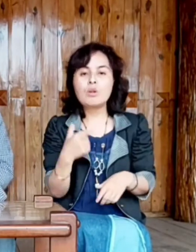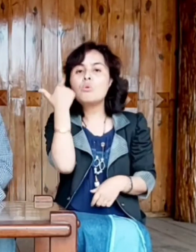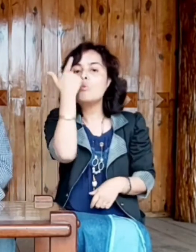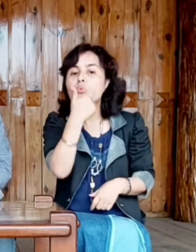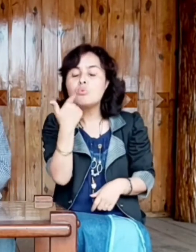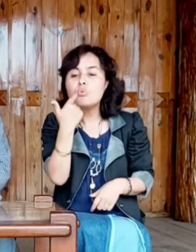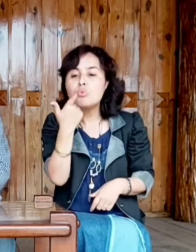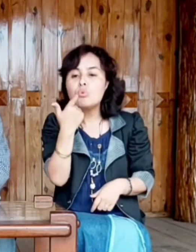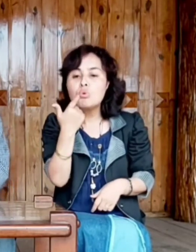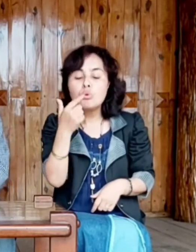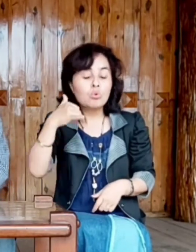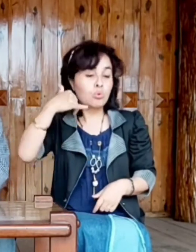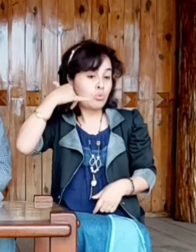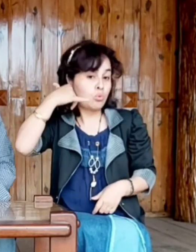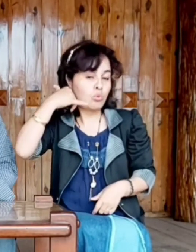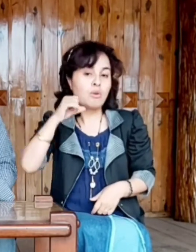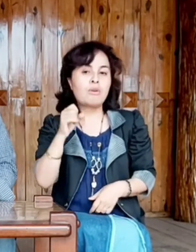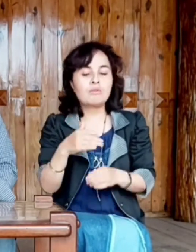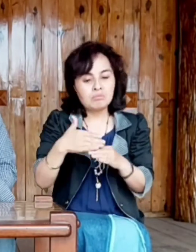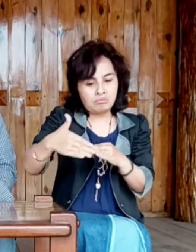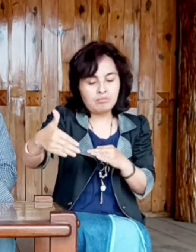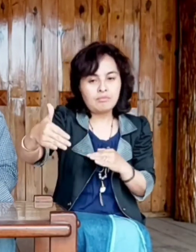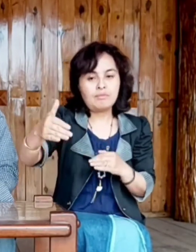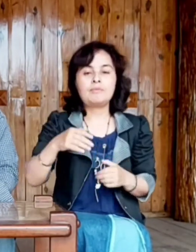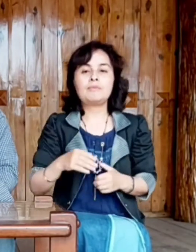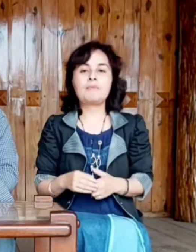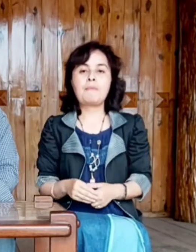whom to contact further.